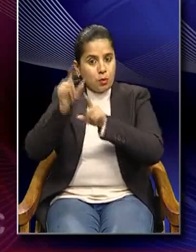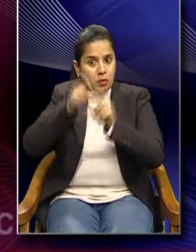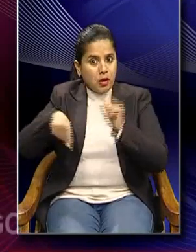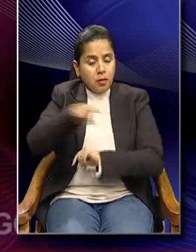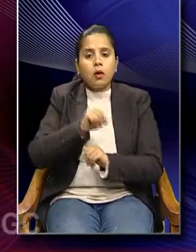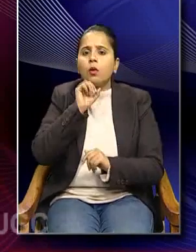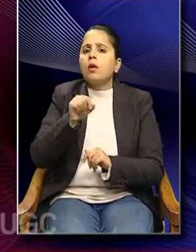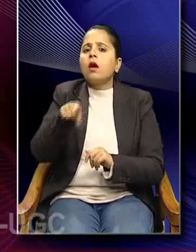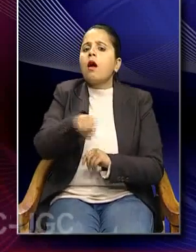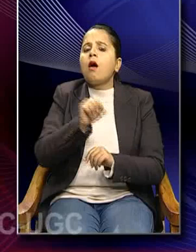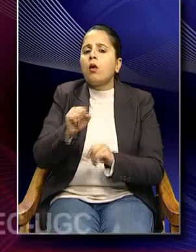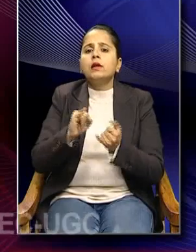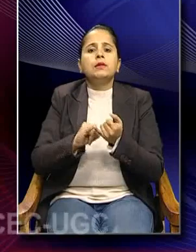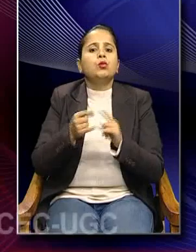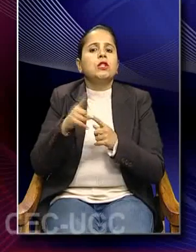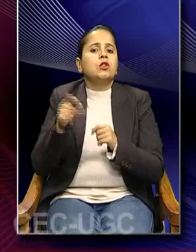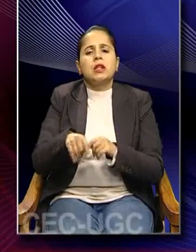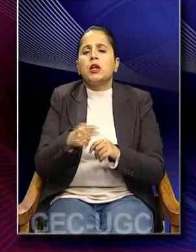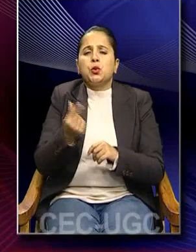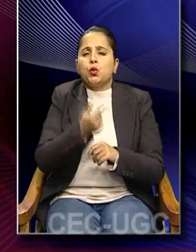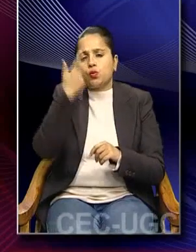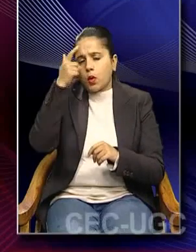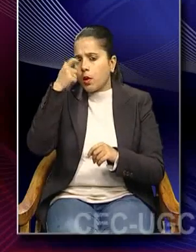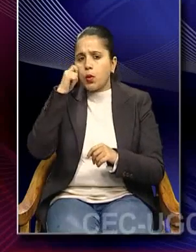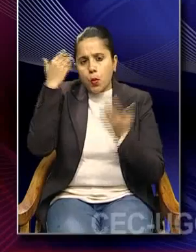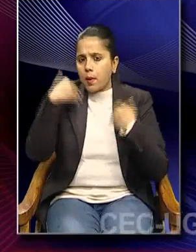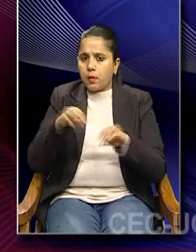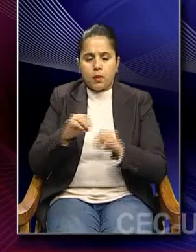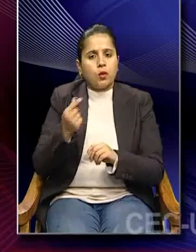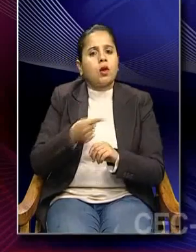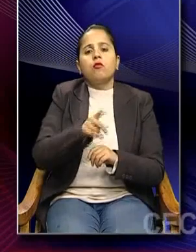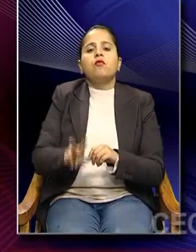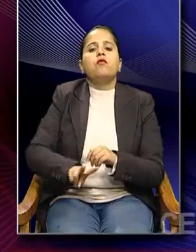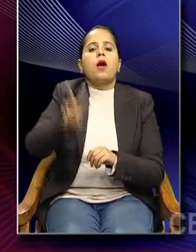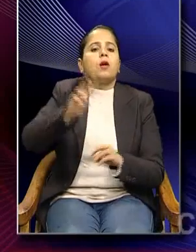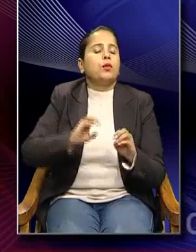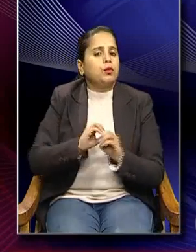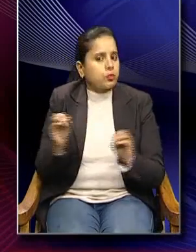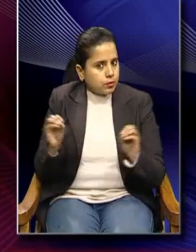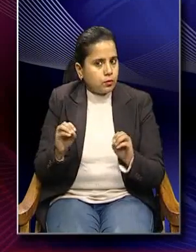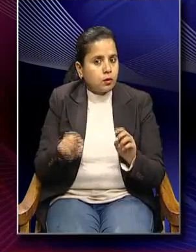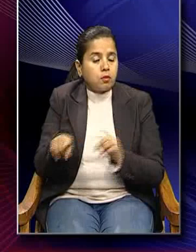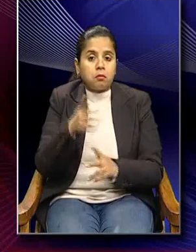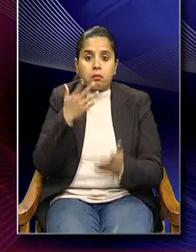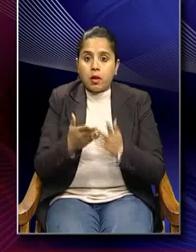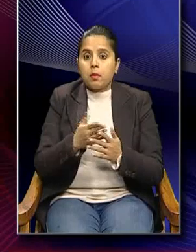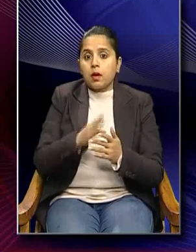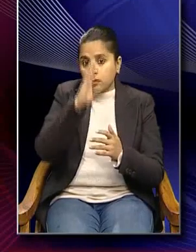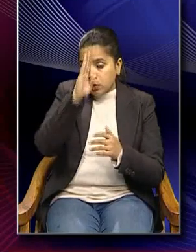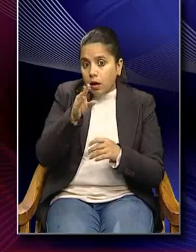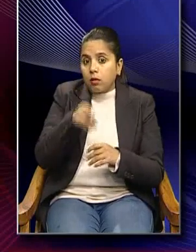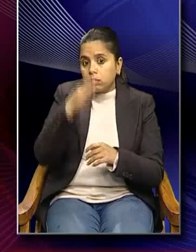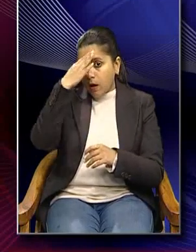a species and which is of no use for humans, then there is no value which a strict